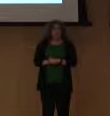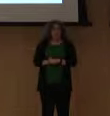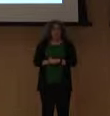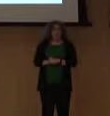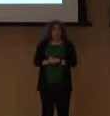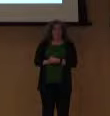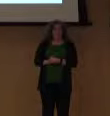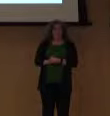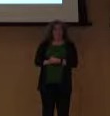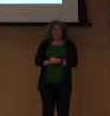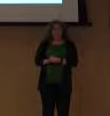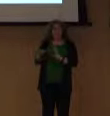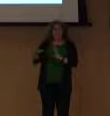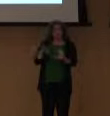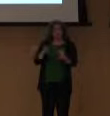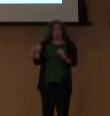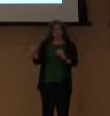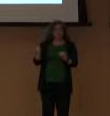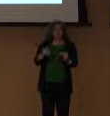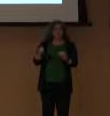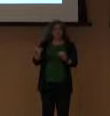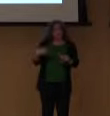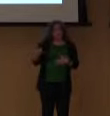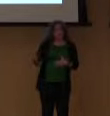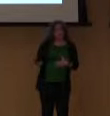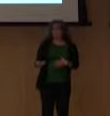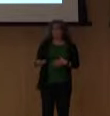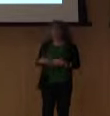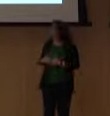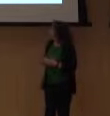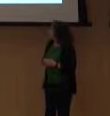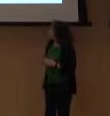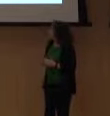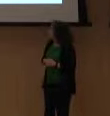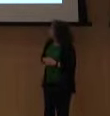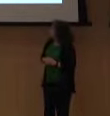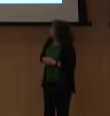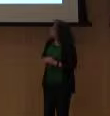were able to change things as well. And so we have a number of different ways that we can deliver